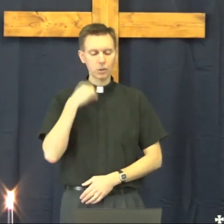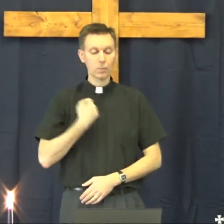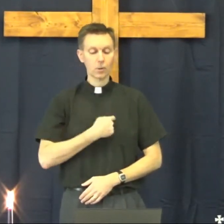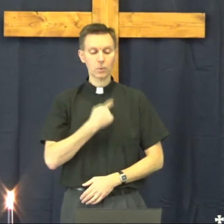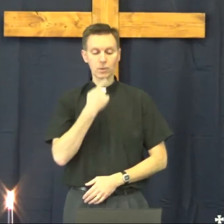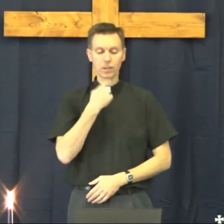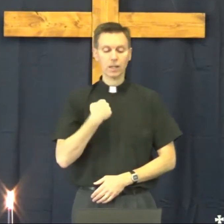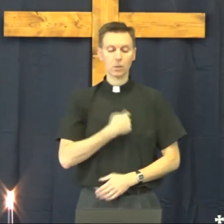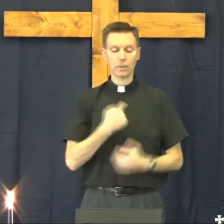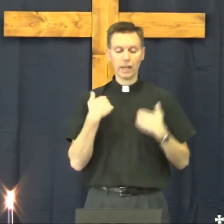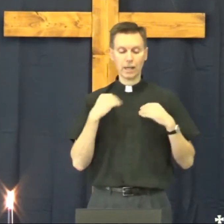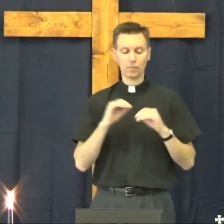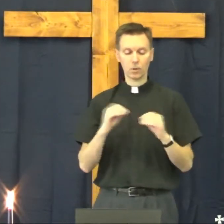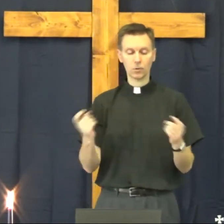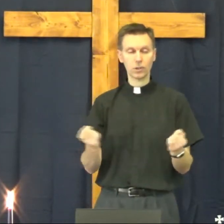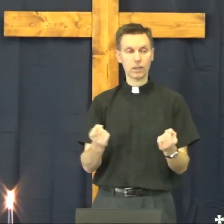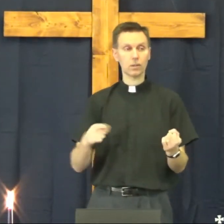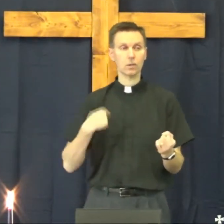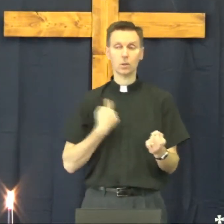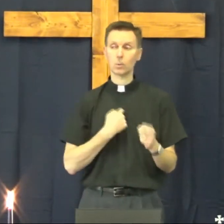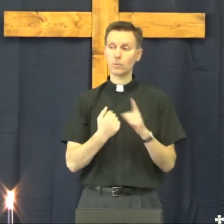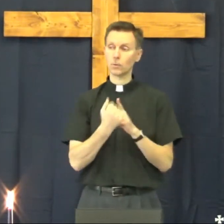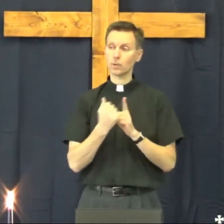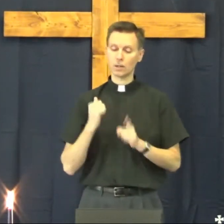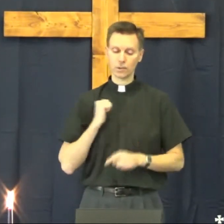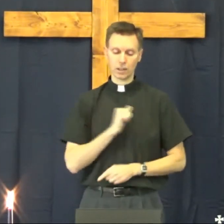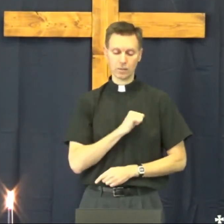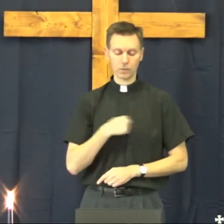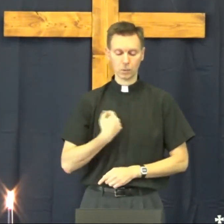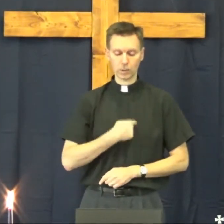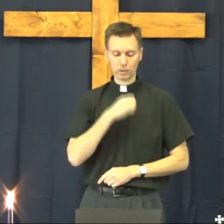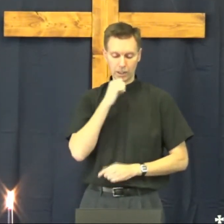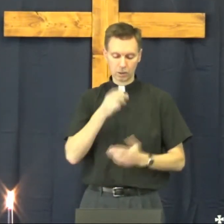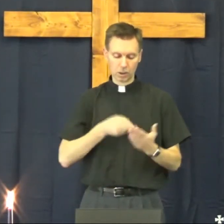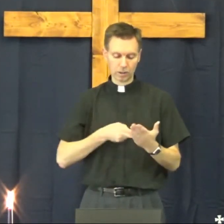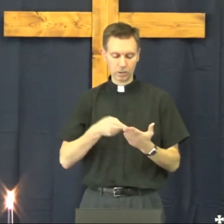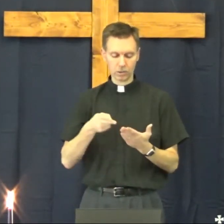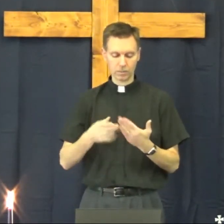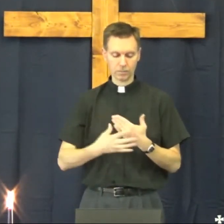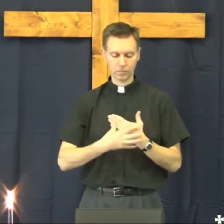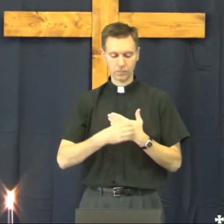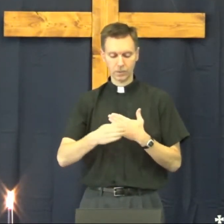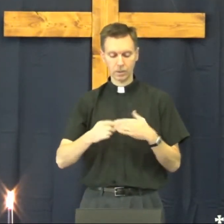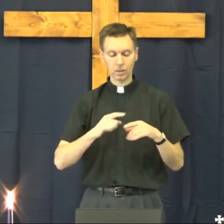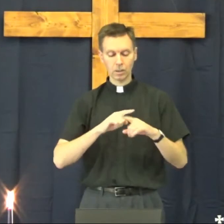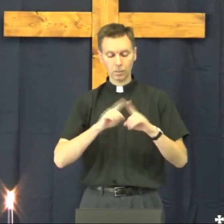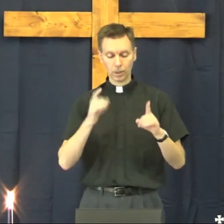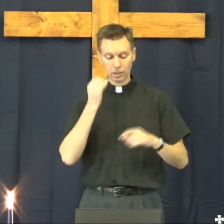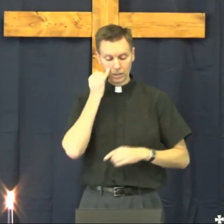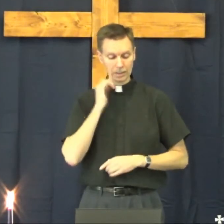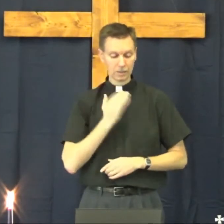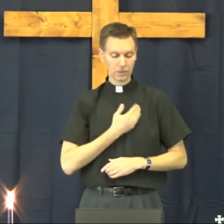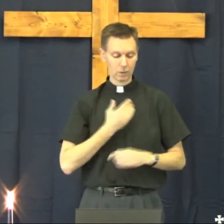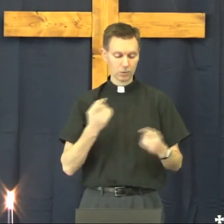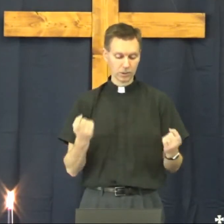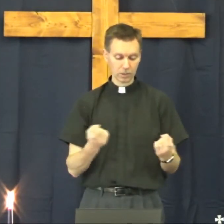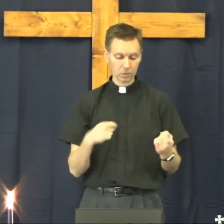Suppose we say that we have no sin. We fool ourselves, and we are not honest. But if our sins